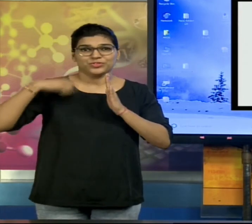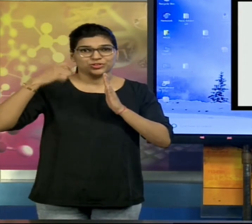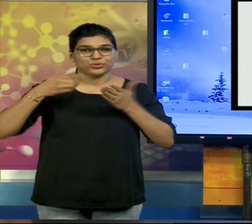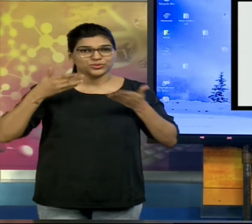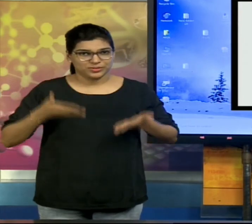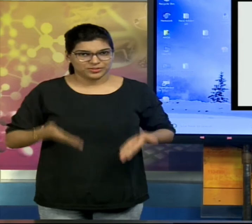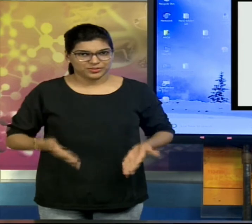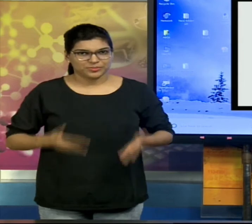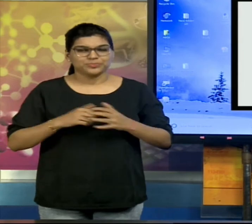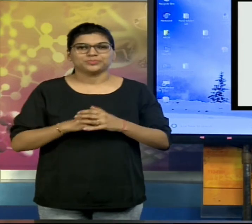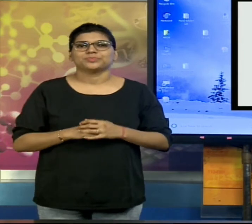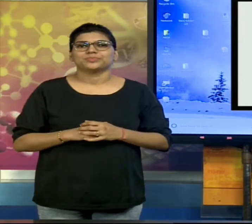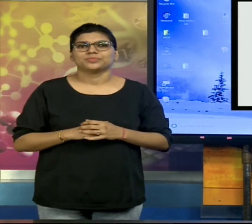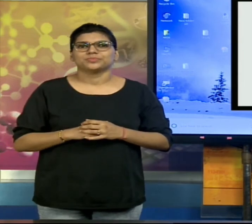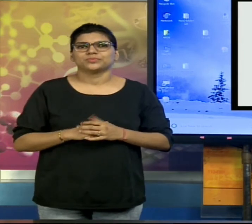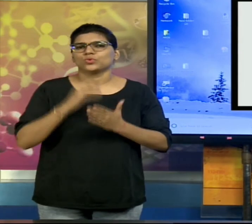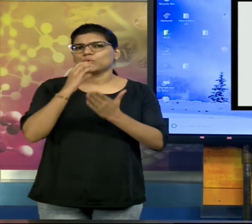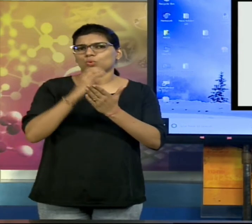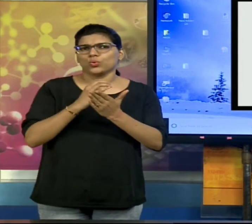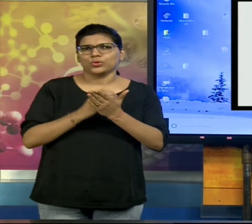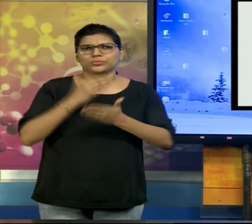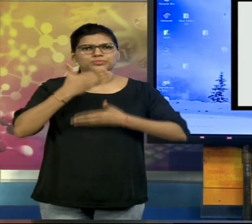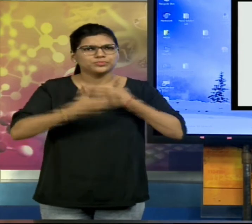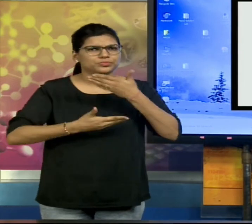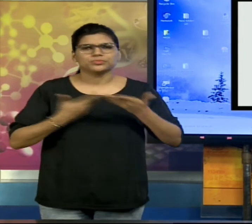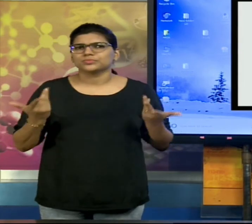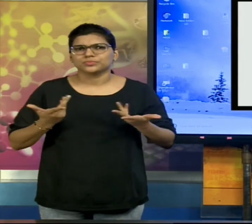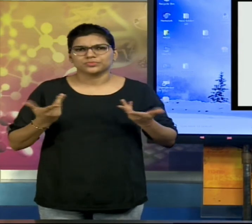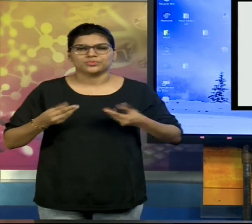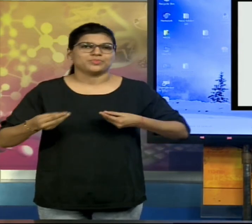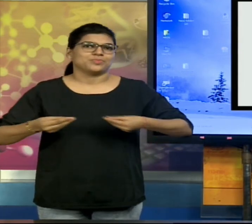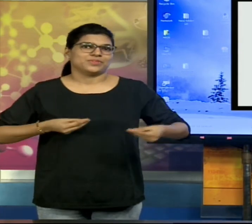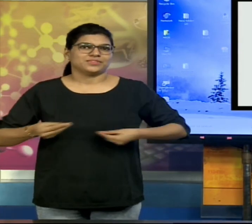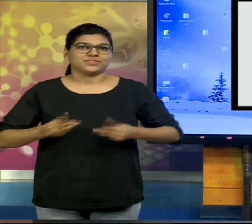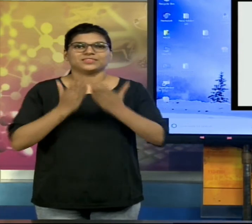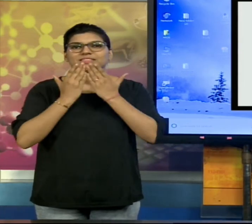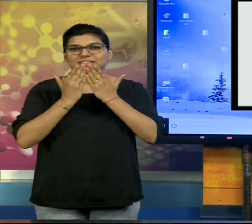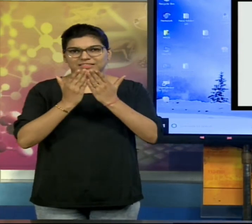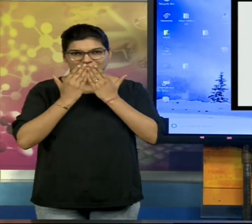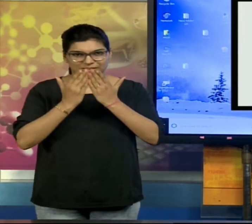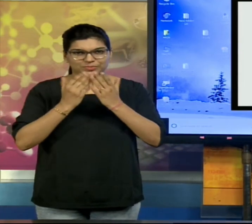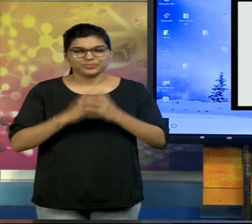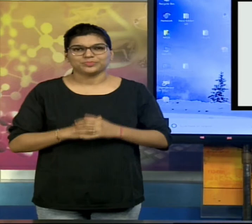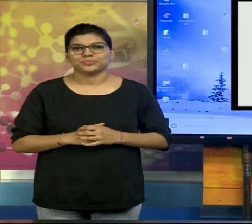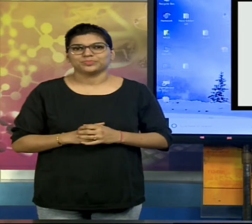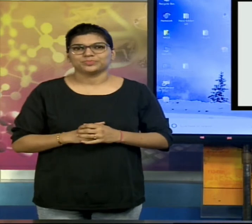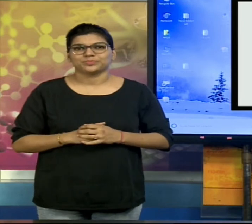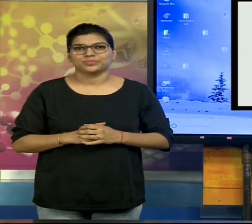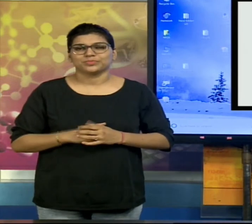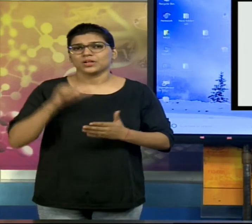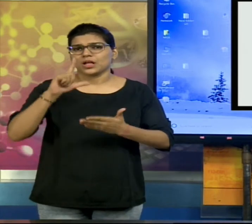NIOS welcomes you in this educational video. This is business study